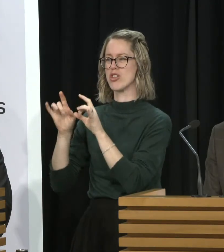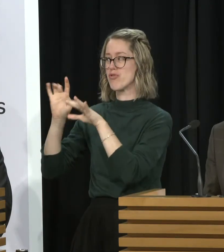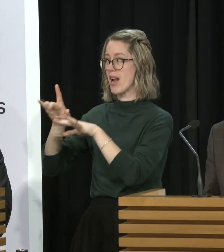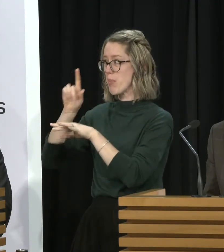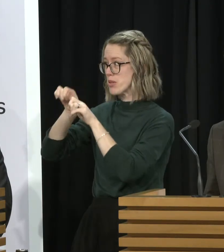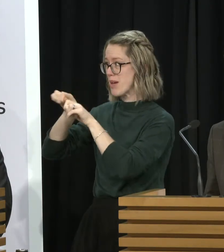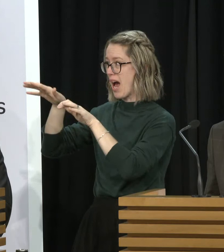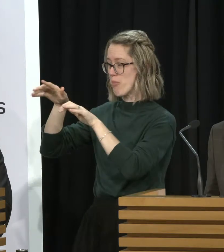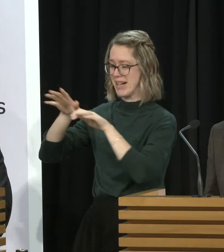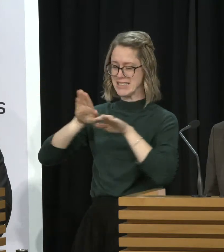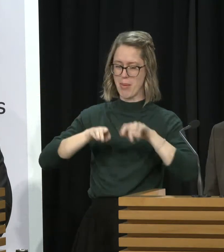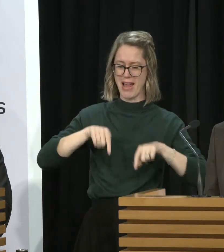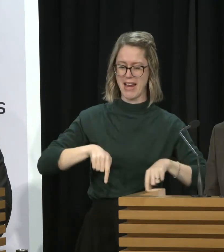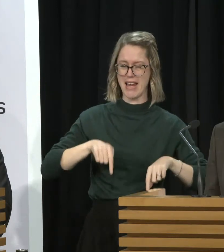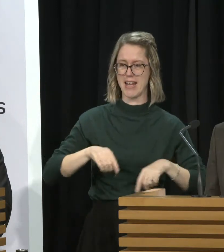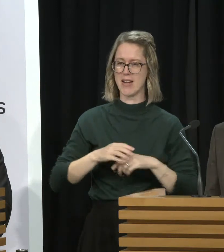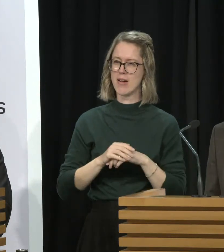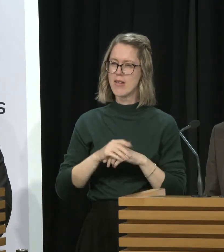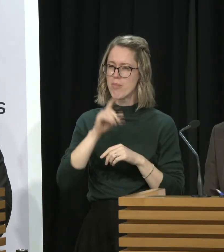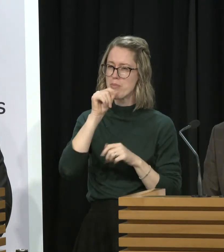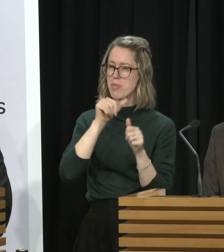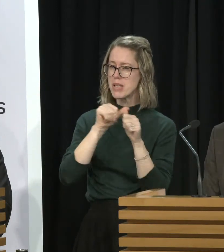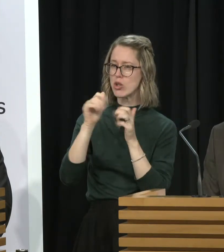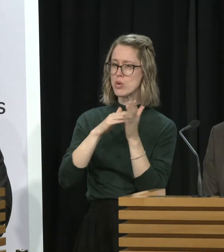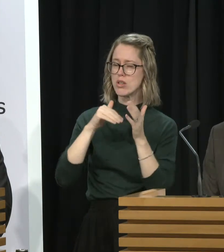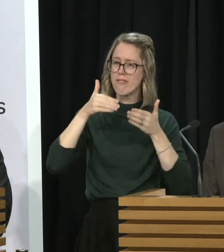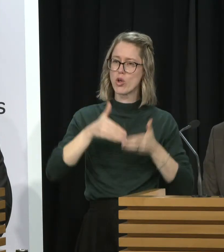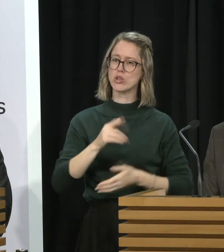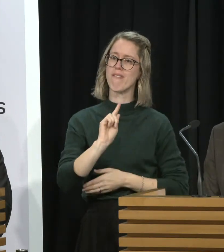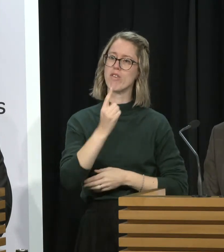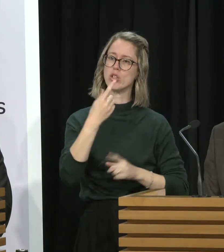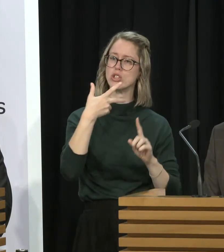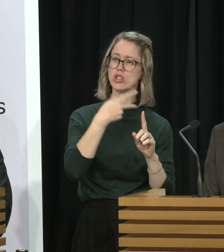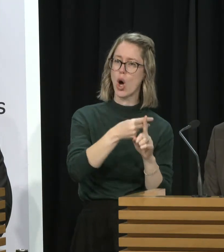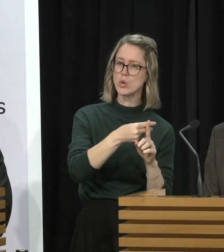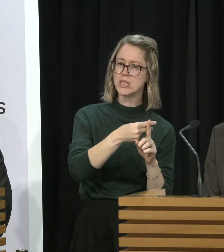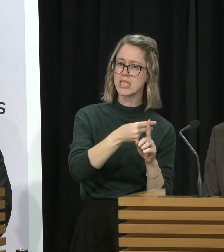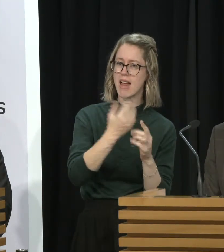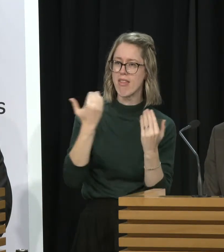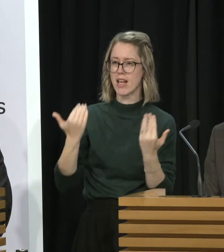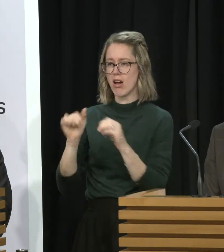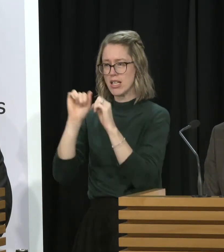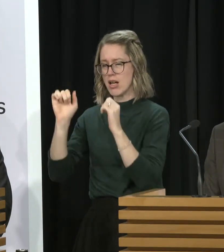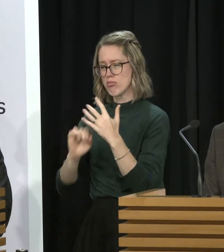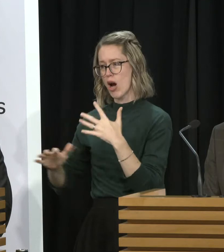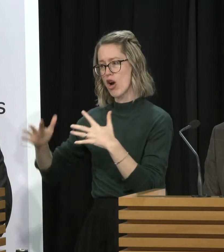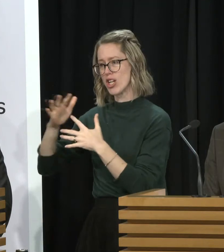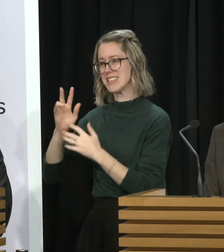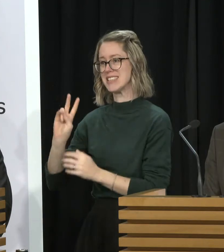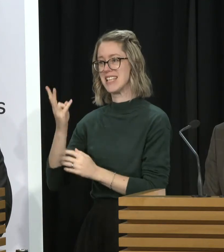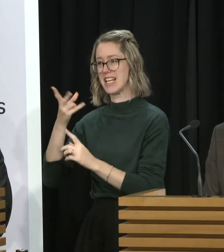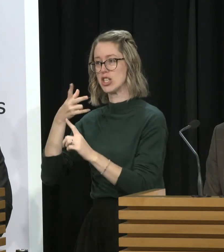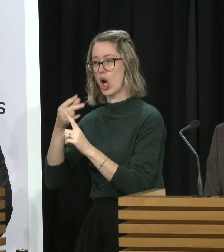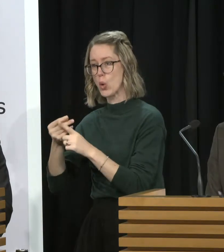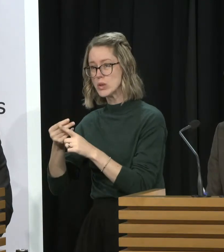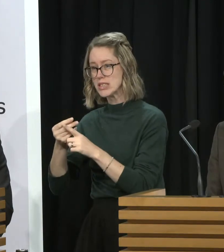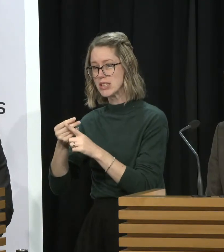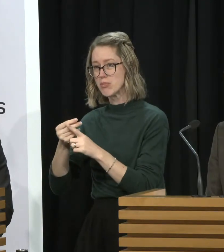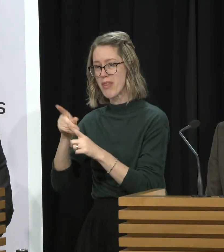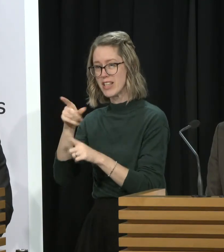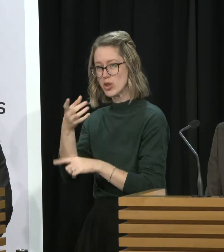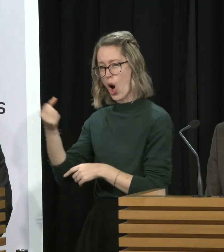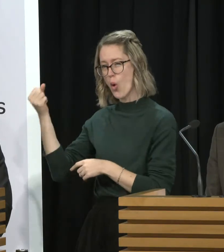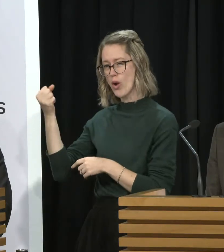for New Zealand to have more people with first doses rather than the current system, which prioritizes second doses? That is something that we've